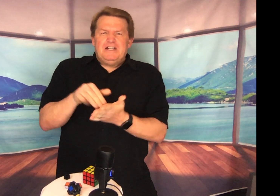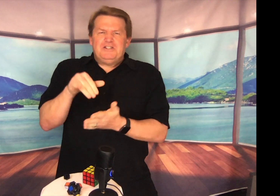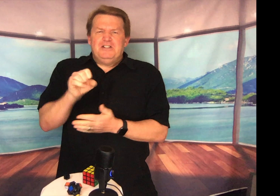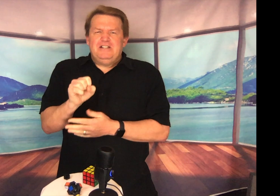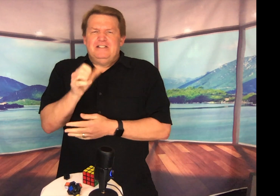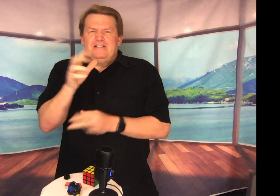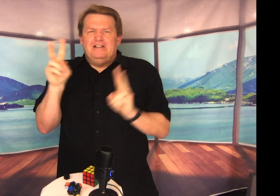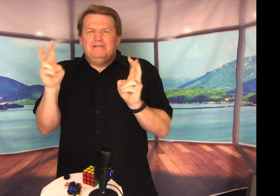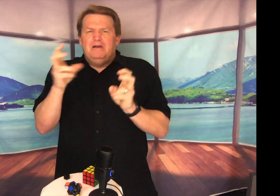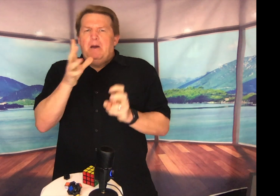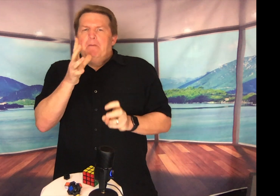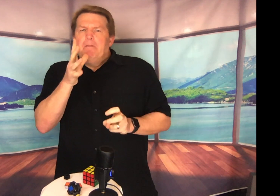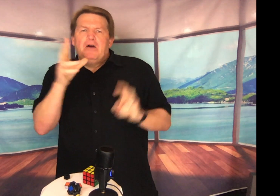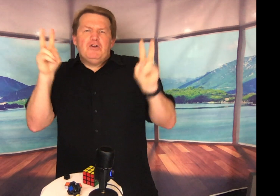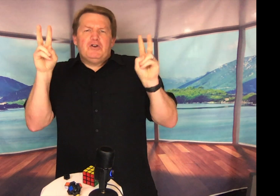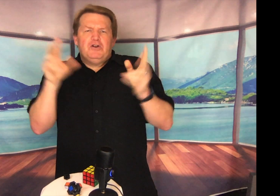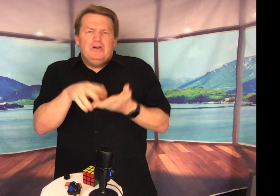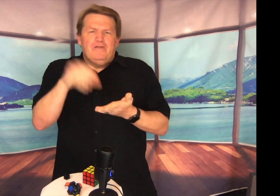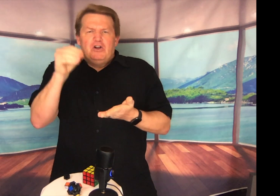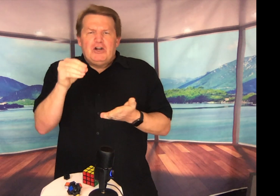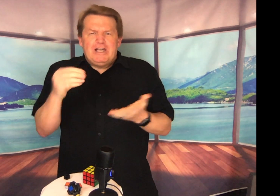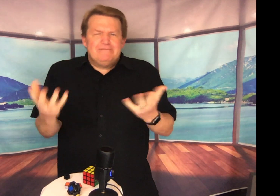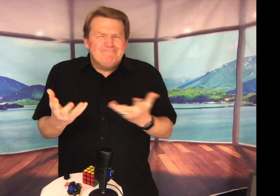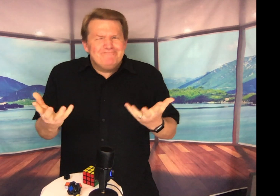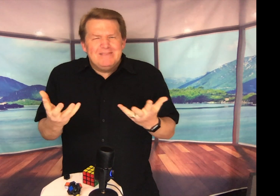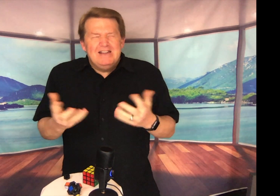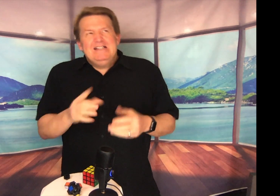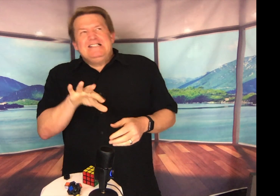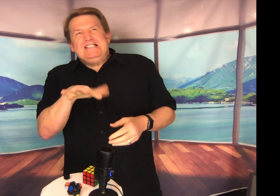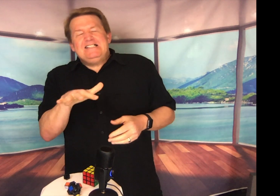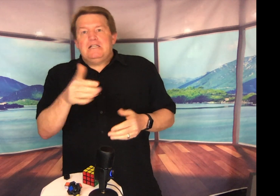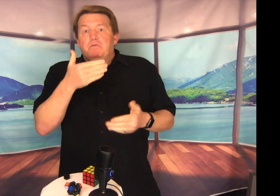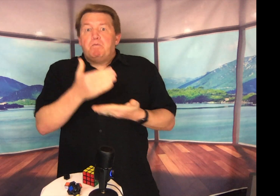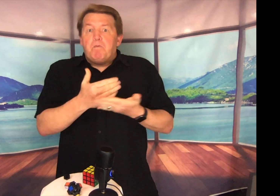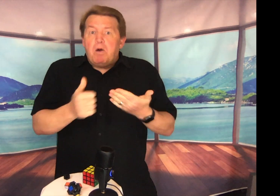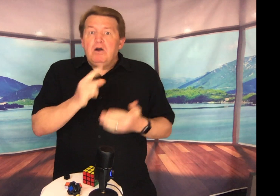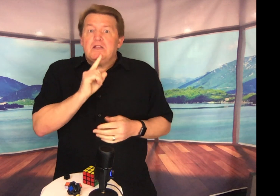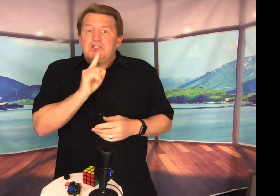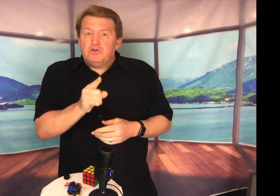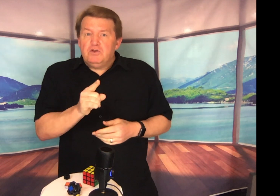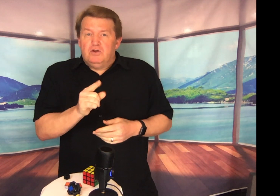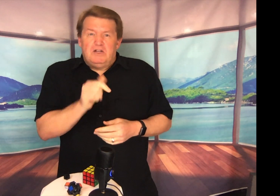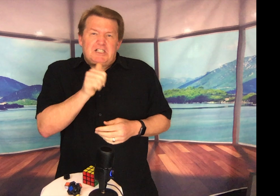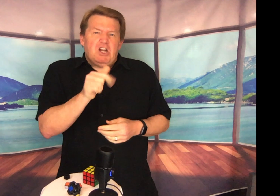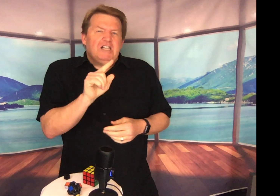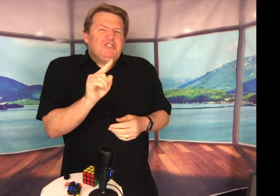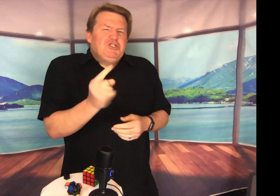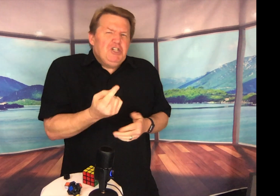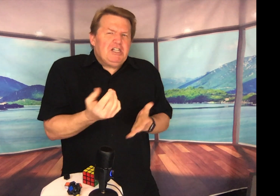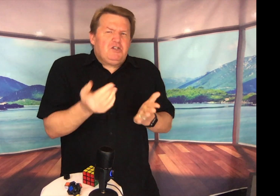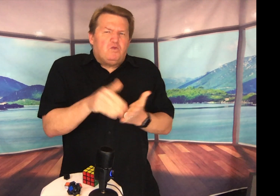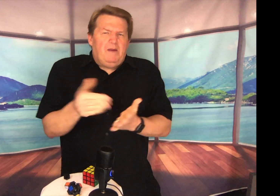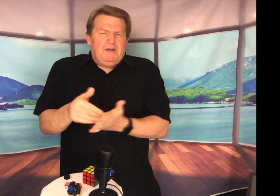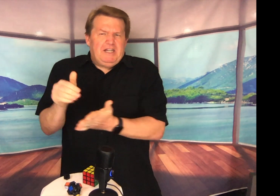repetition is the mother of learning. That's partly true. It's not just